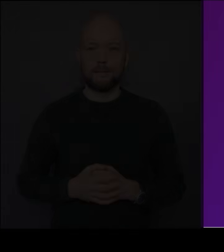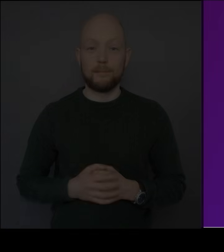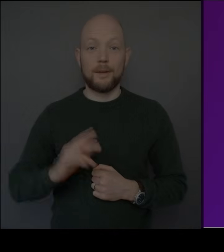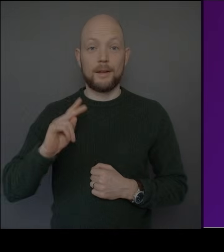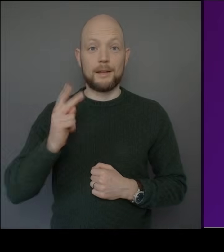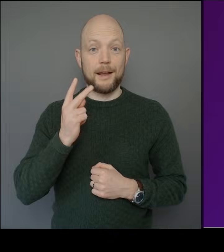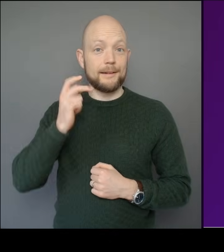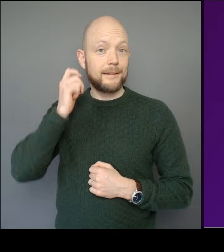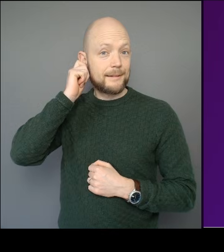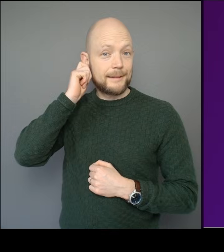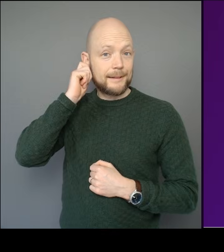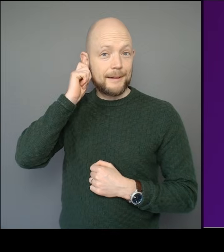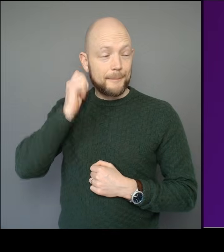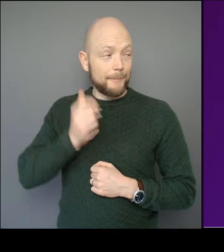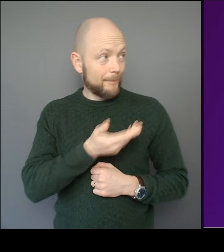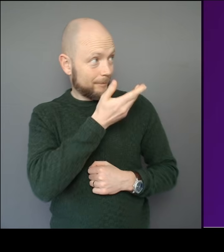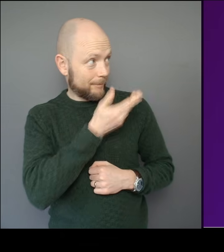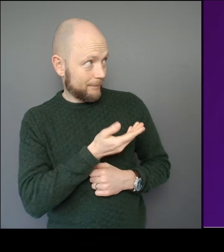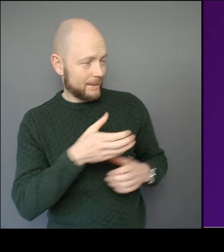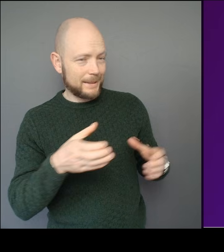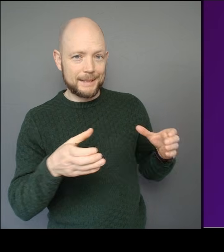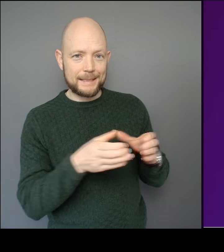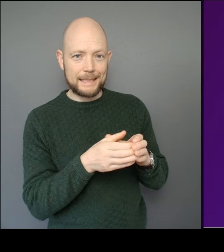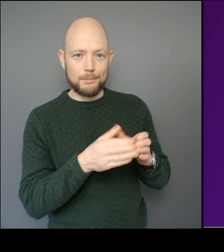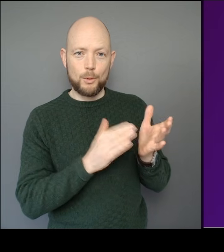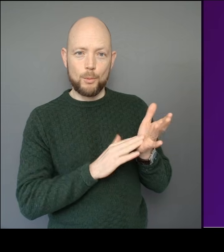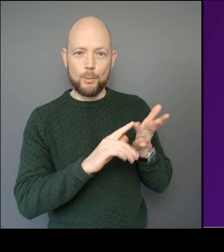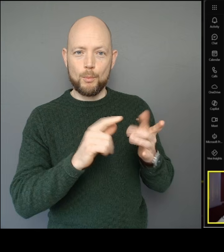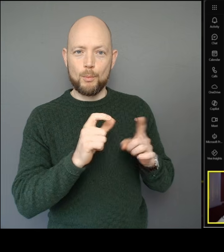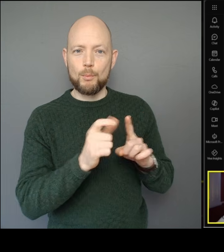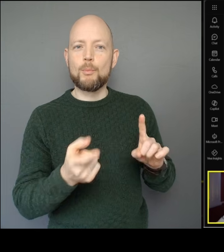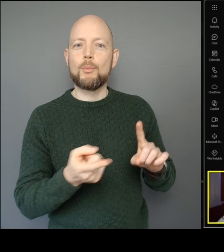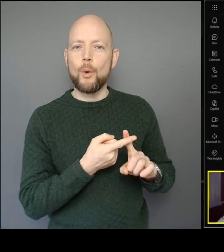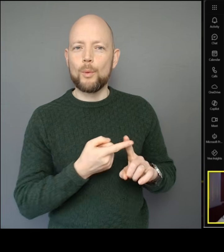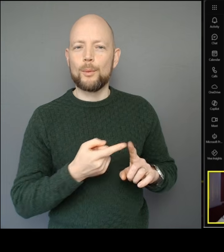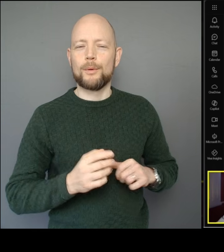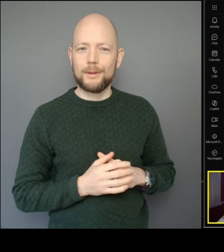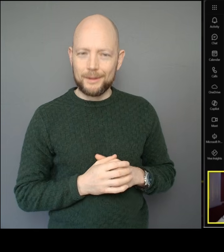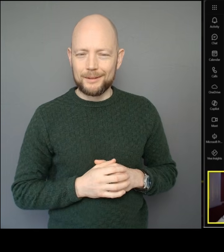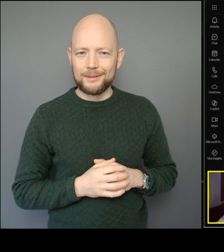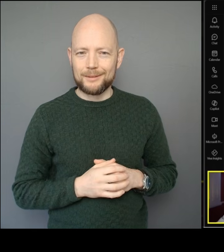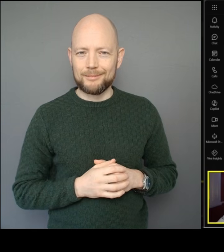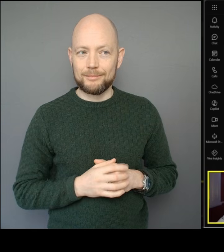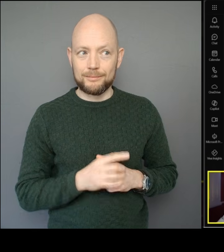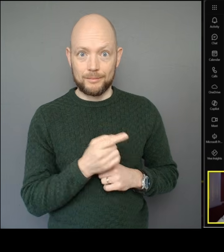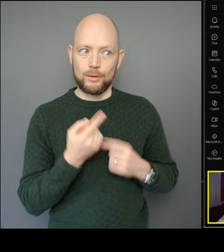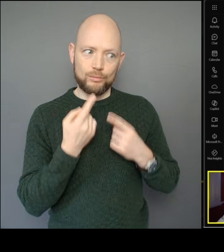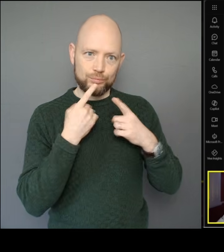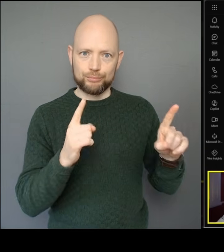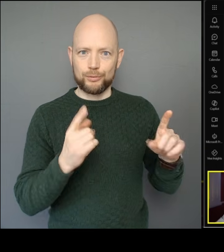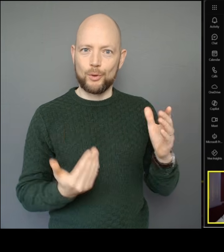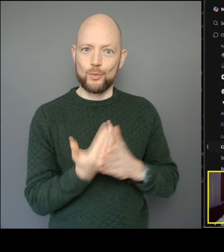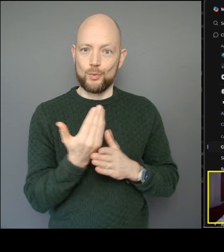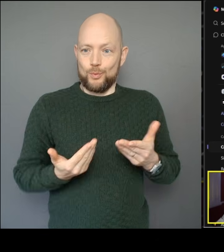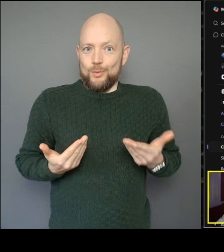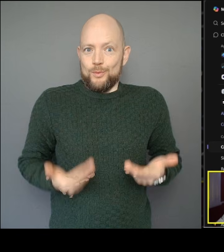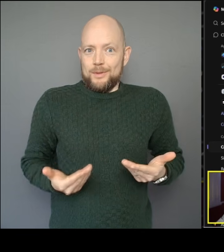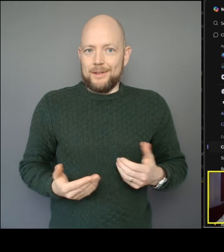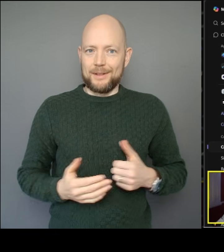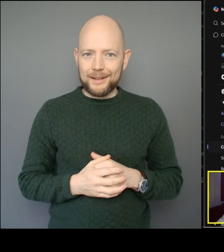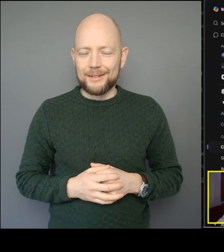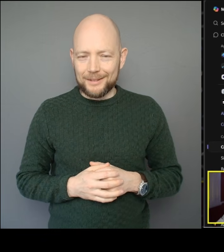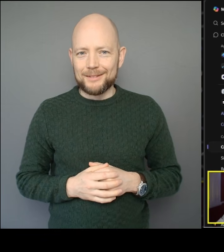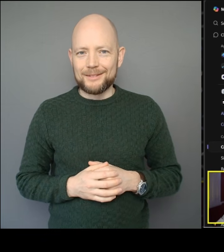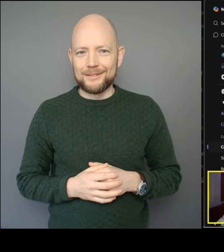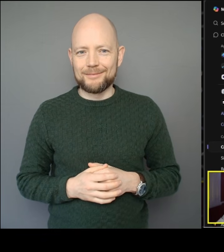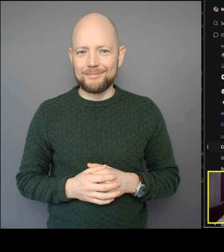number two is Teams mode for Microsoft 365 Copilot. And interestingly enough, this got announced today. So if I go